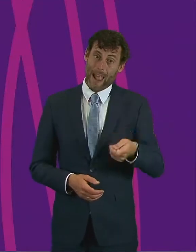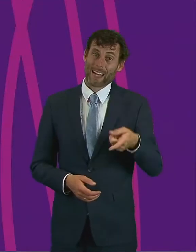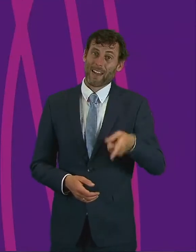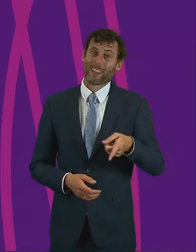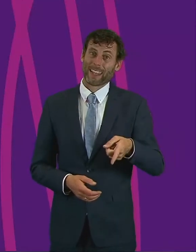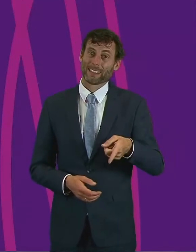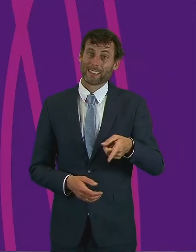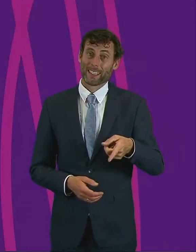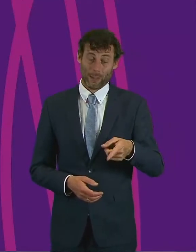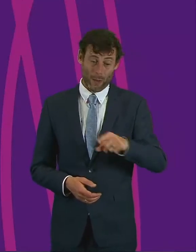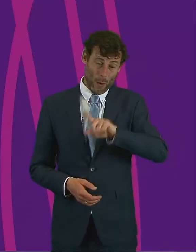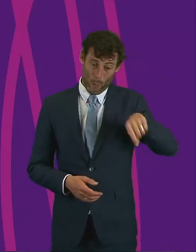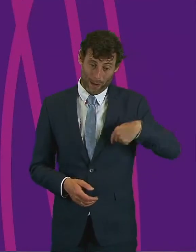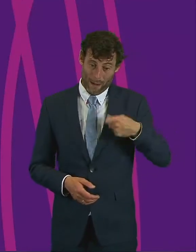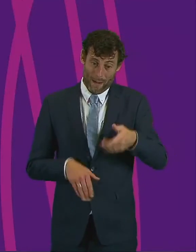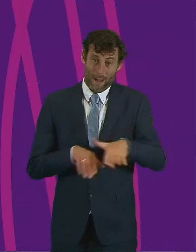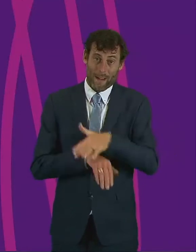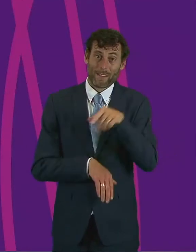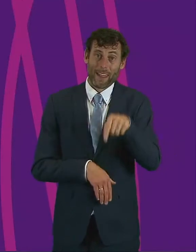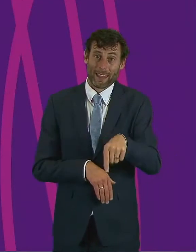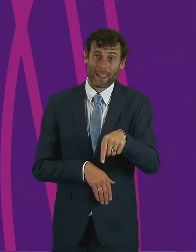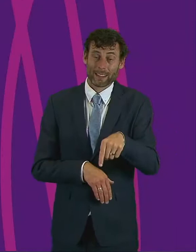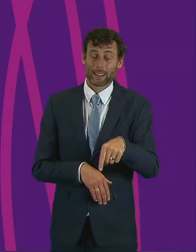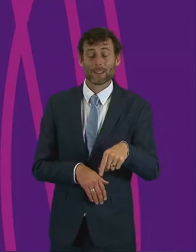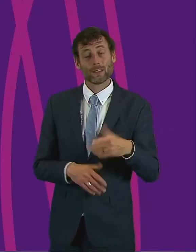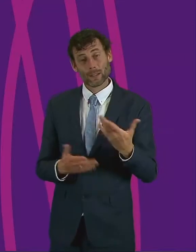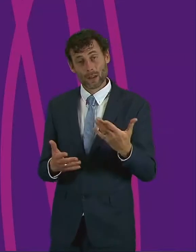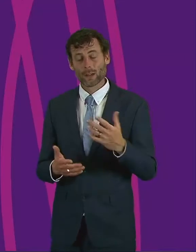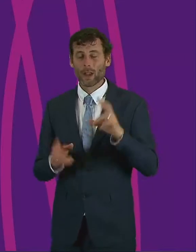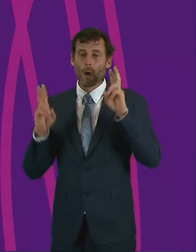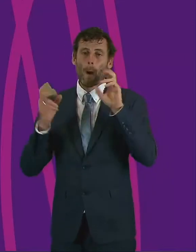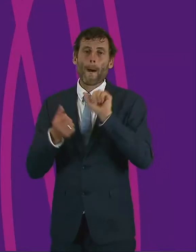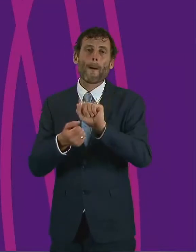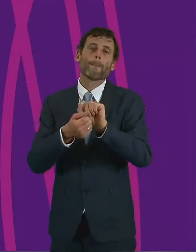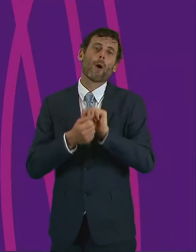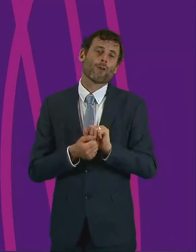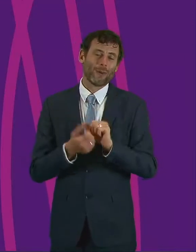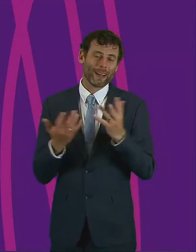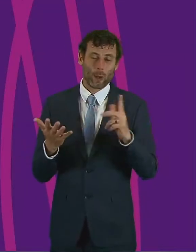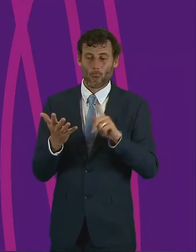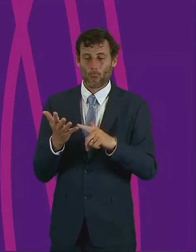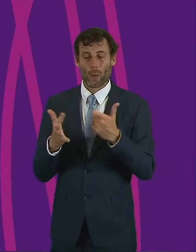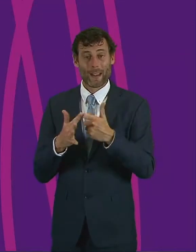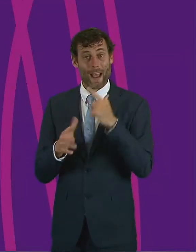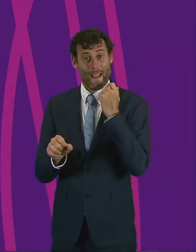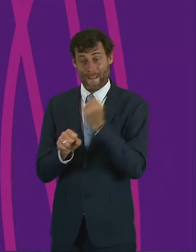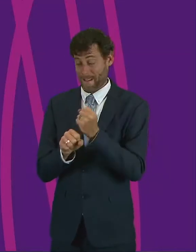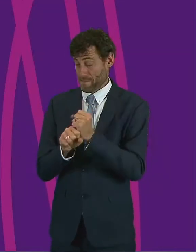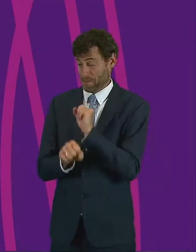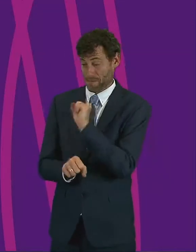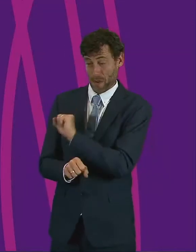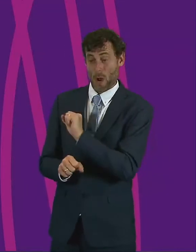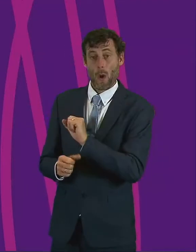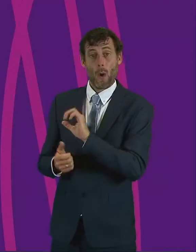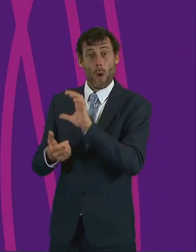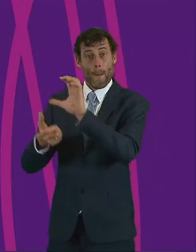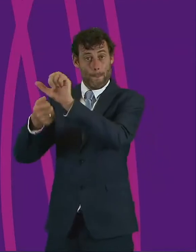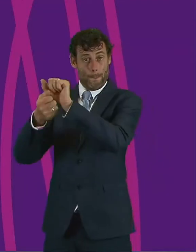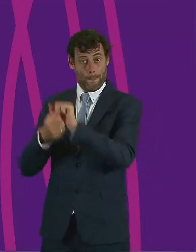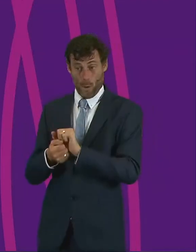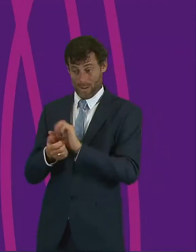bill at the end. And in terms of borrowing, again, the UK Government has, and it's welcome, funded most